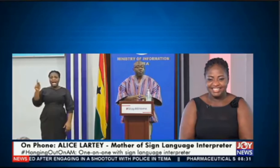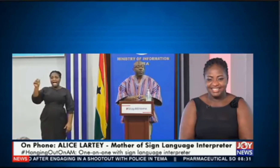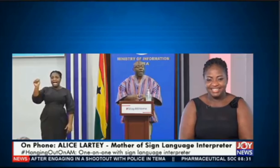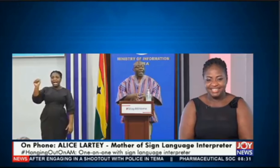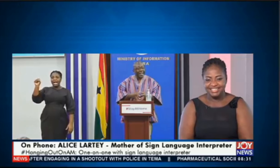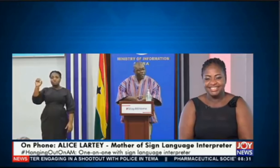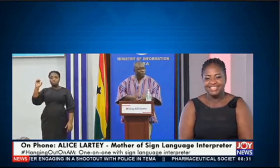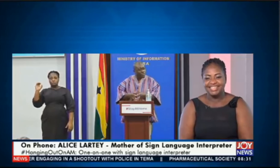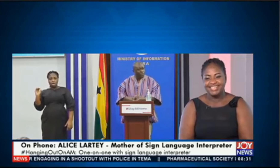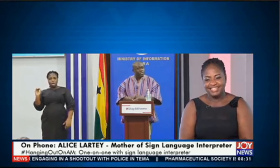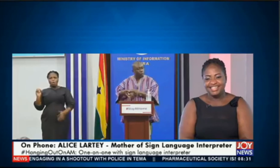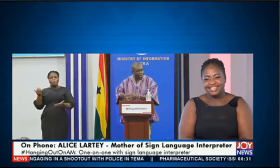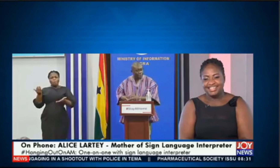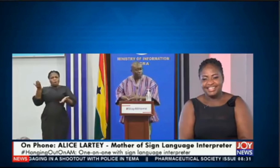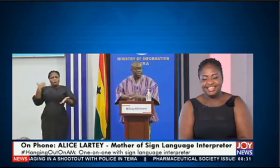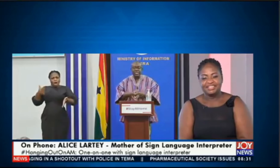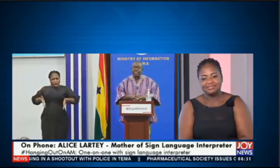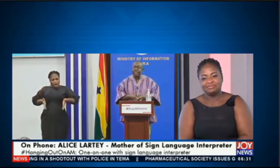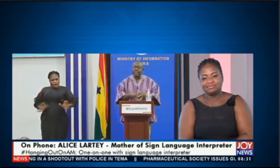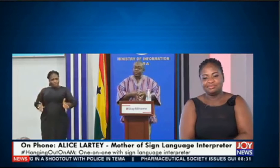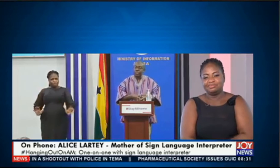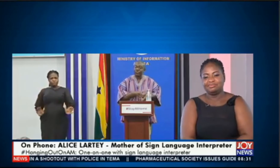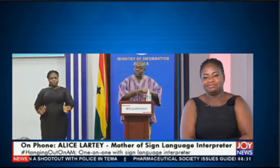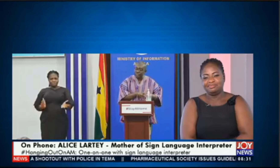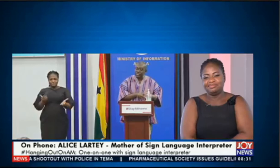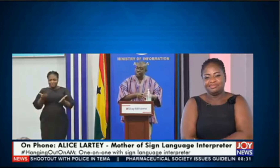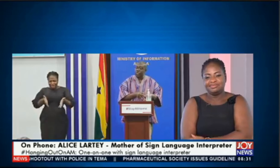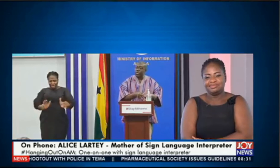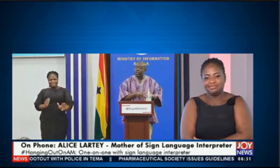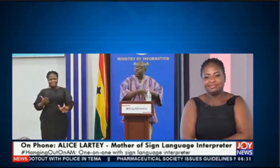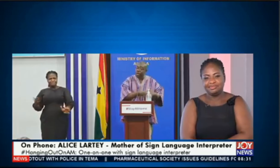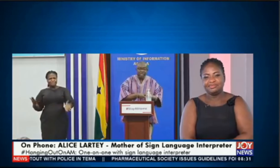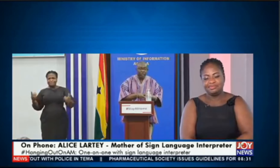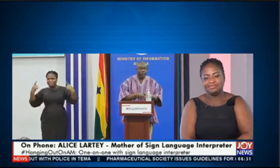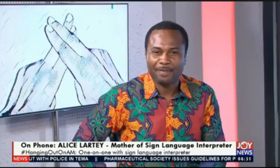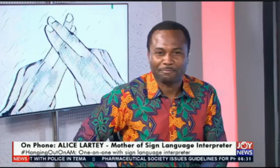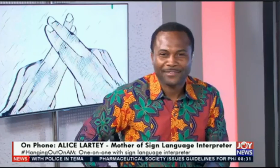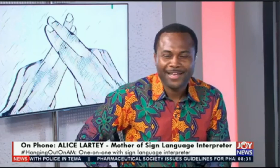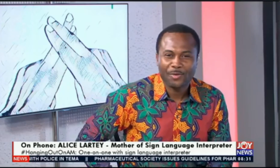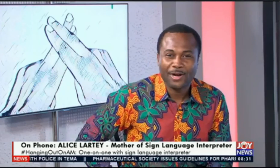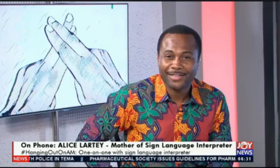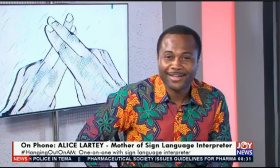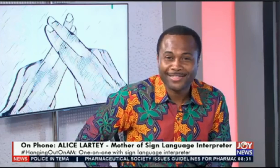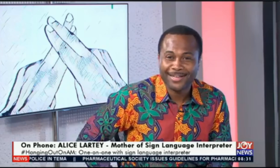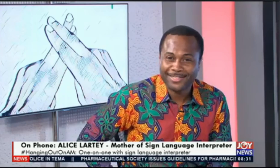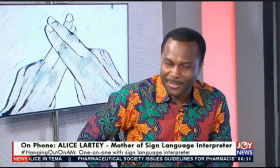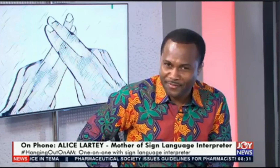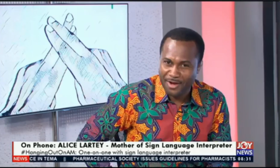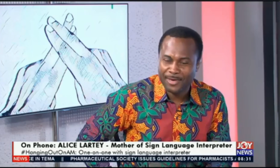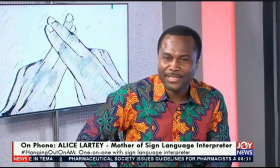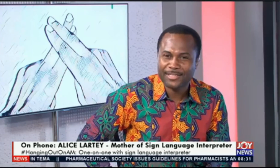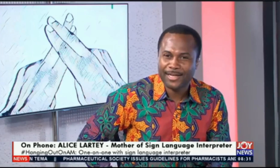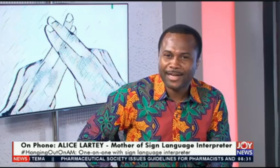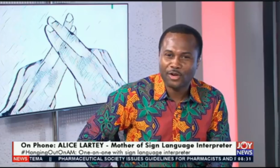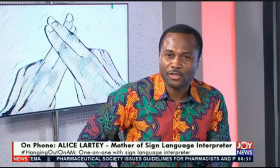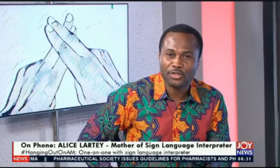Mothers and their words of inspiration and prayers. Charlie, this one, no other amor can go fit up. Well, Auntie Alice, thank you very